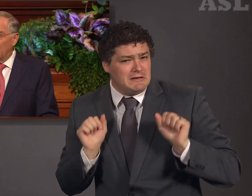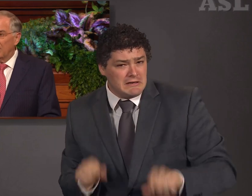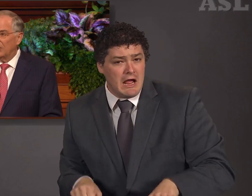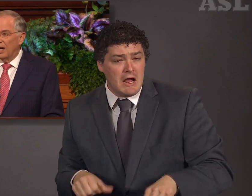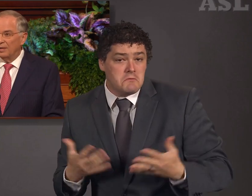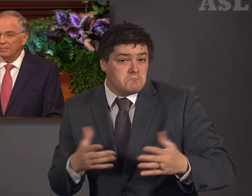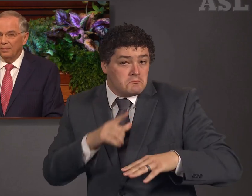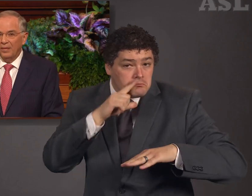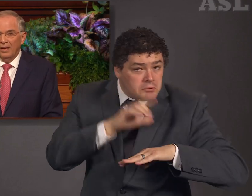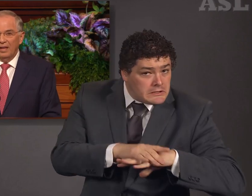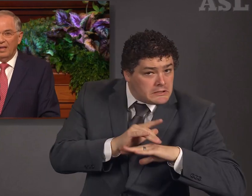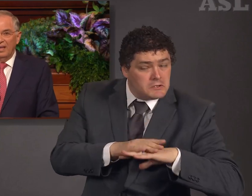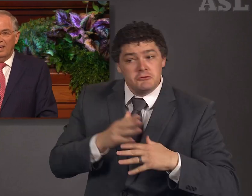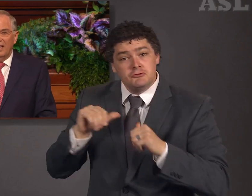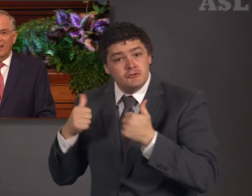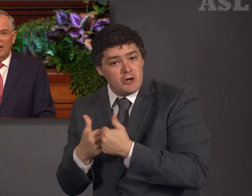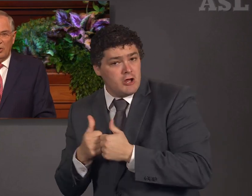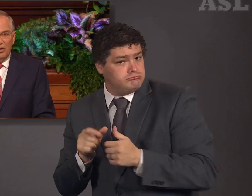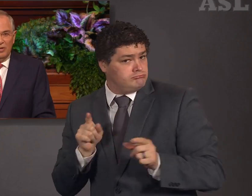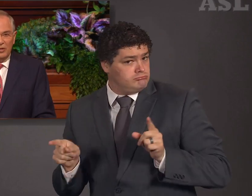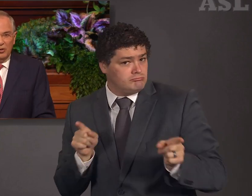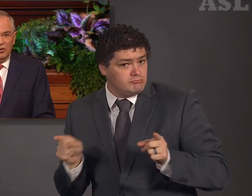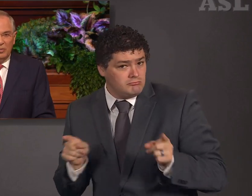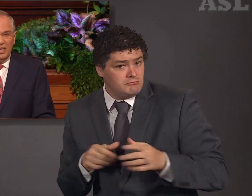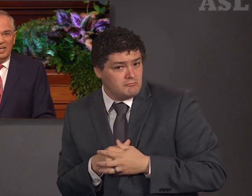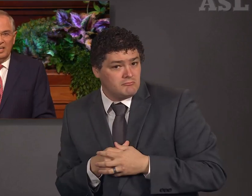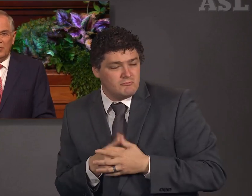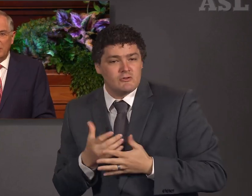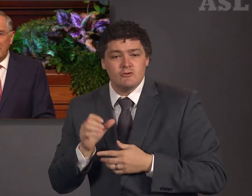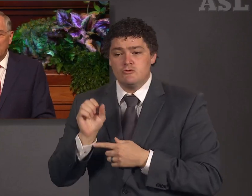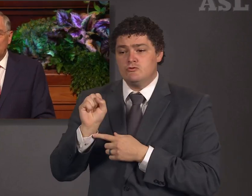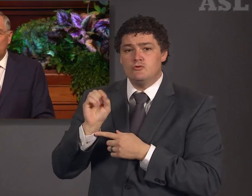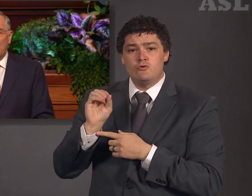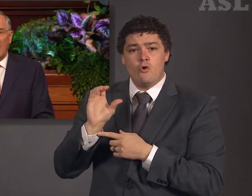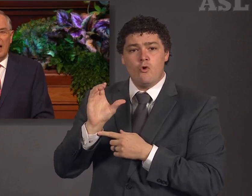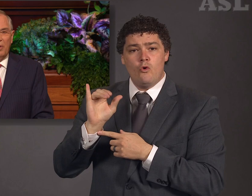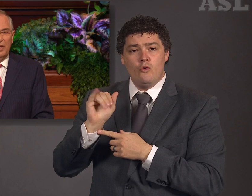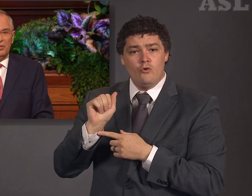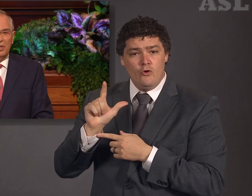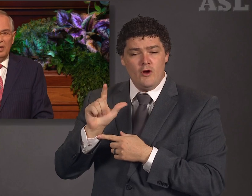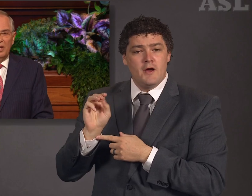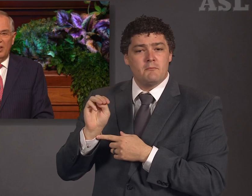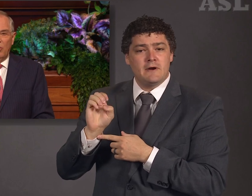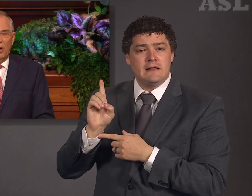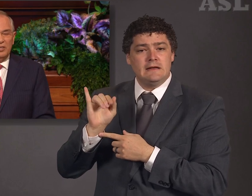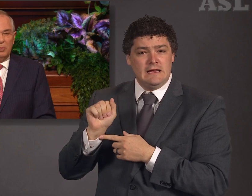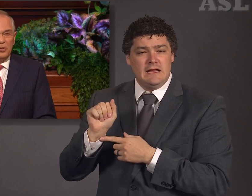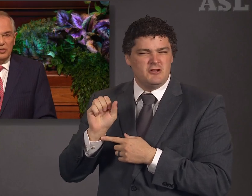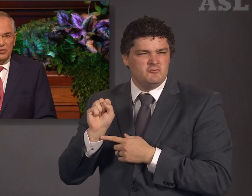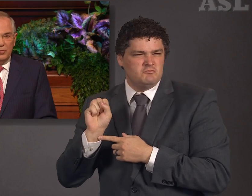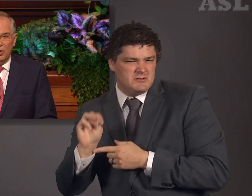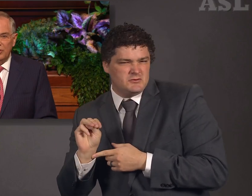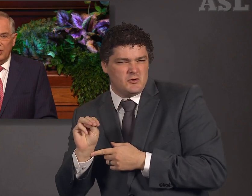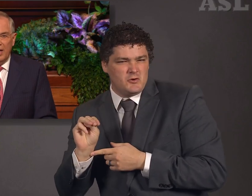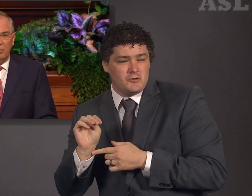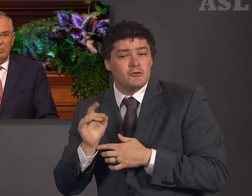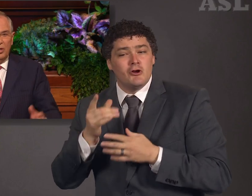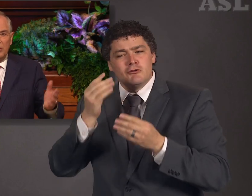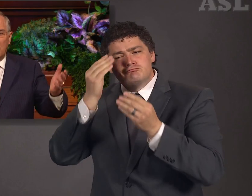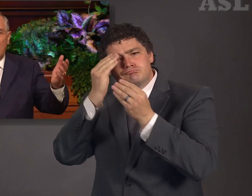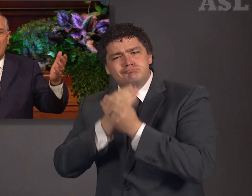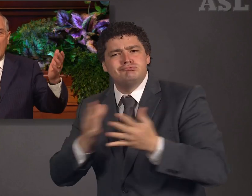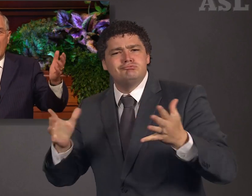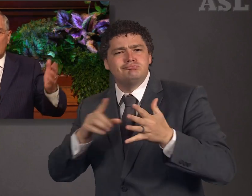unique to our time. In a world of social media and information superhighways, one person's voice can